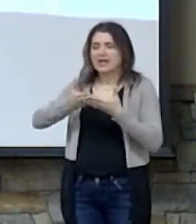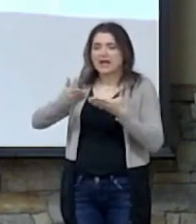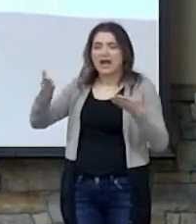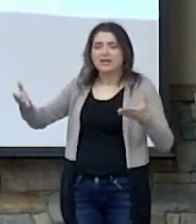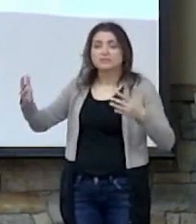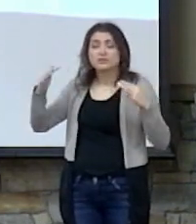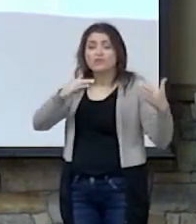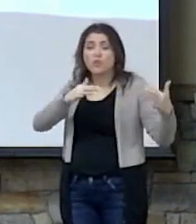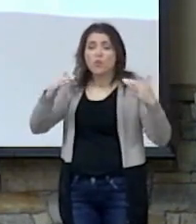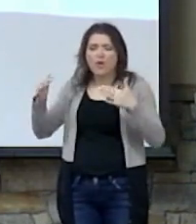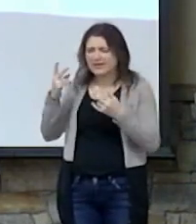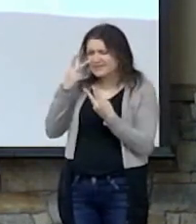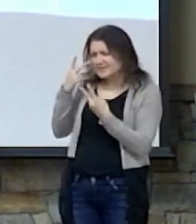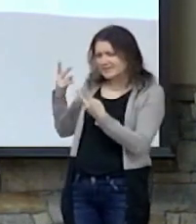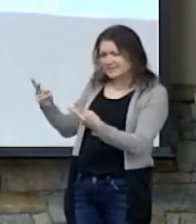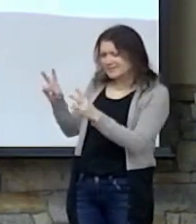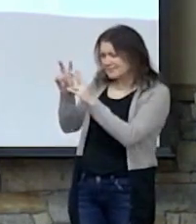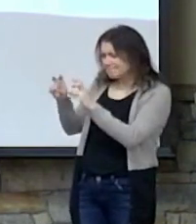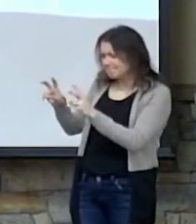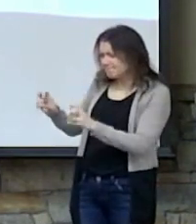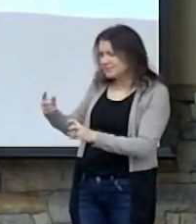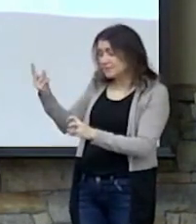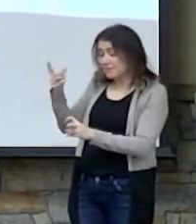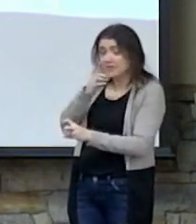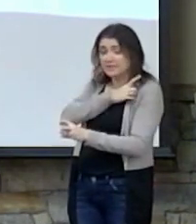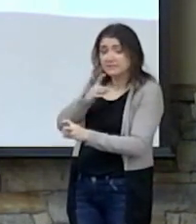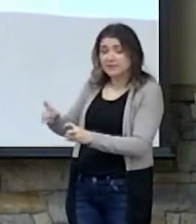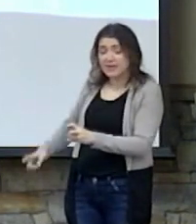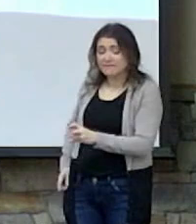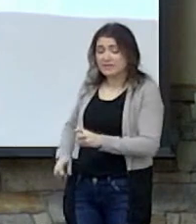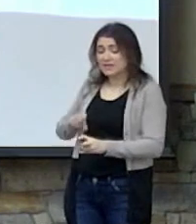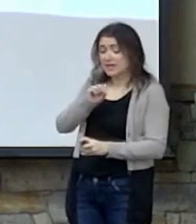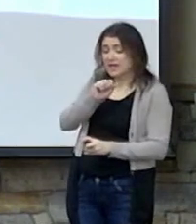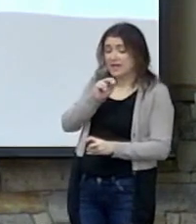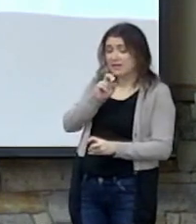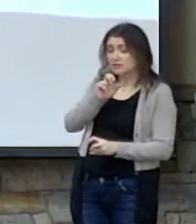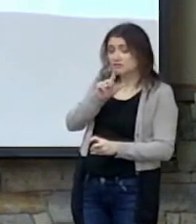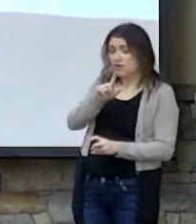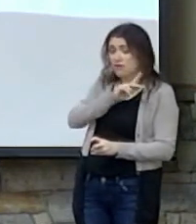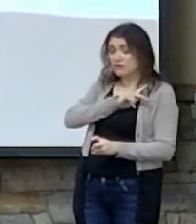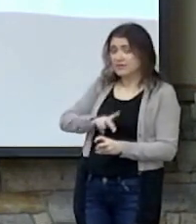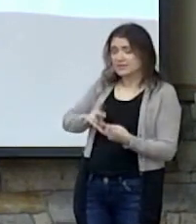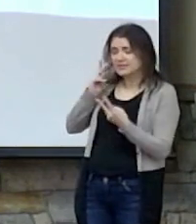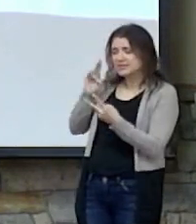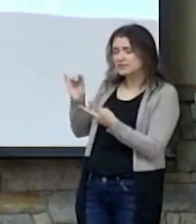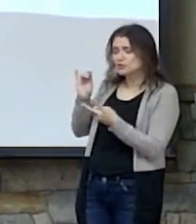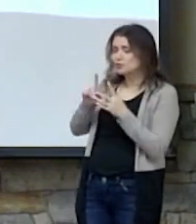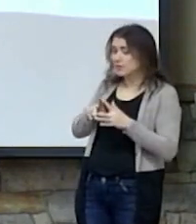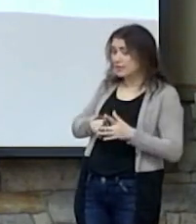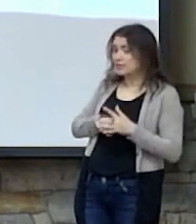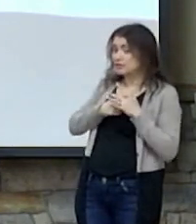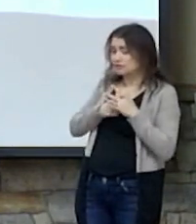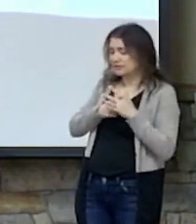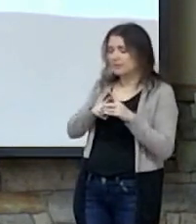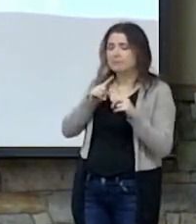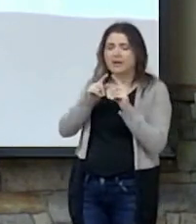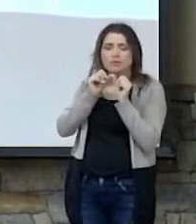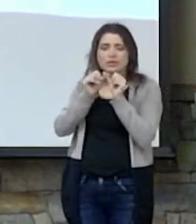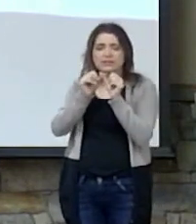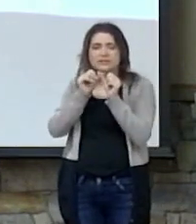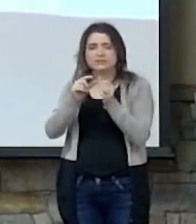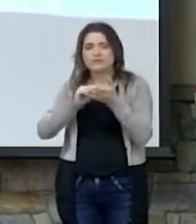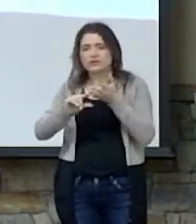sees something in David, and Saul sees it too initially. But our story will continue as we pick up in verse